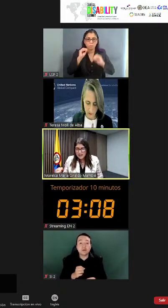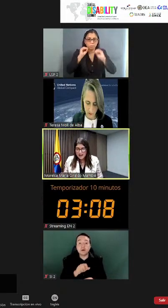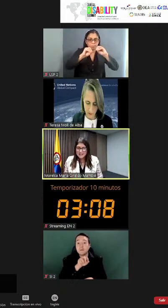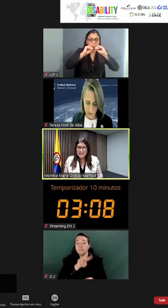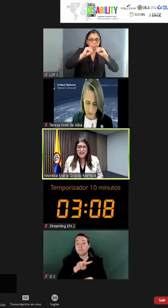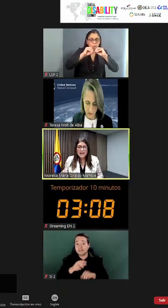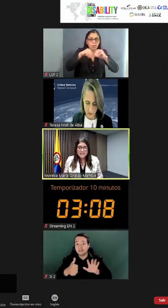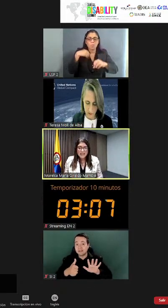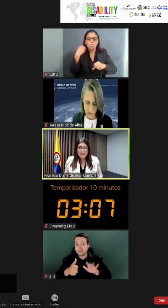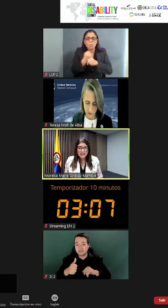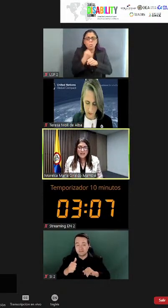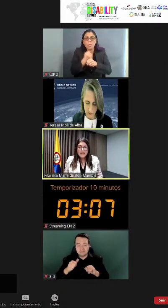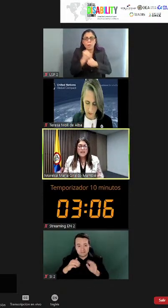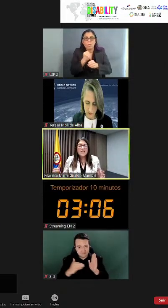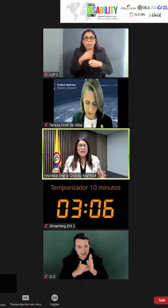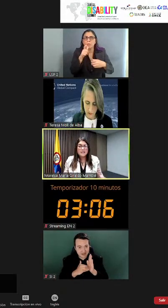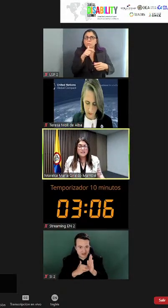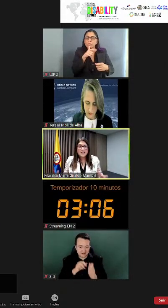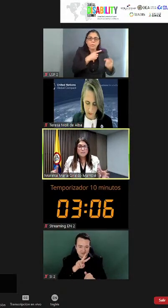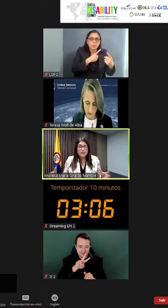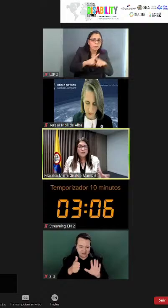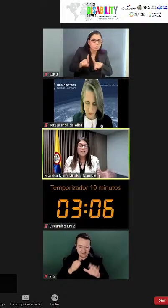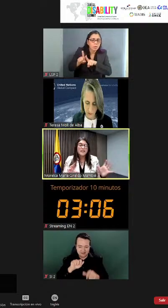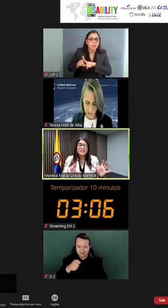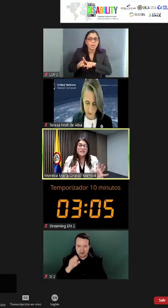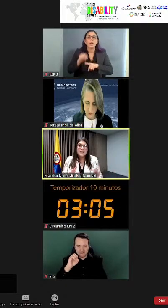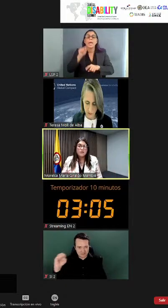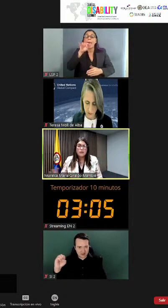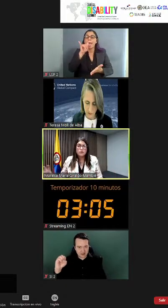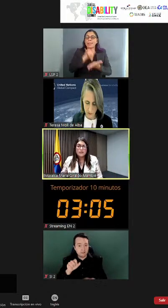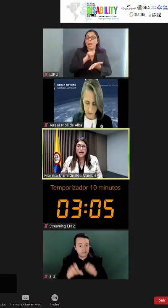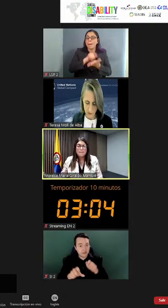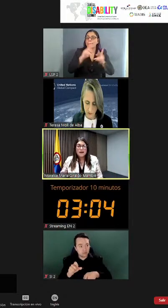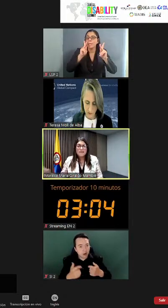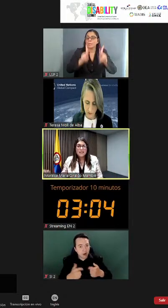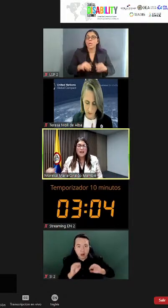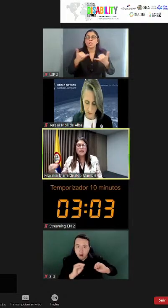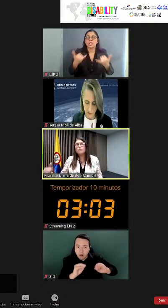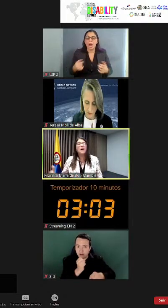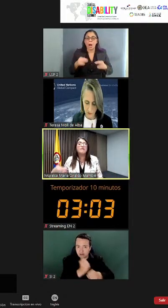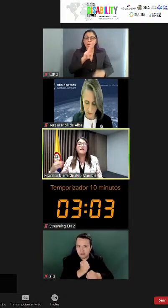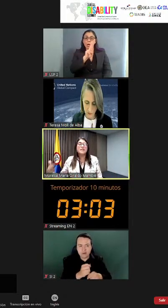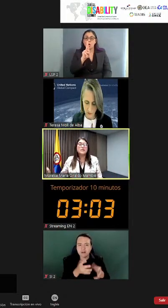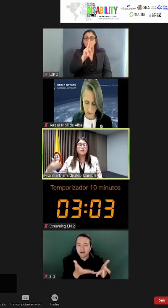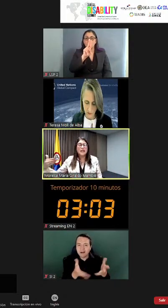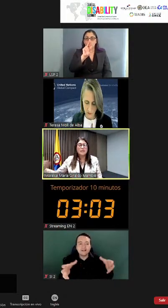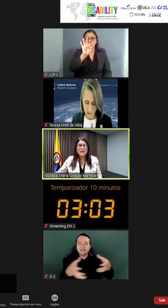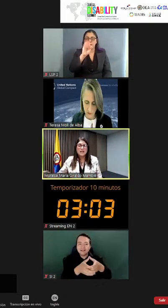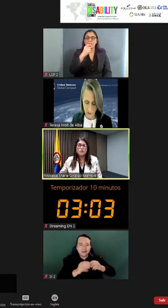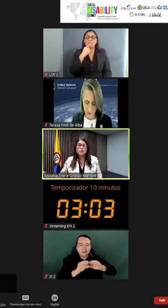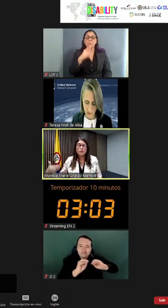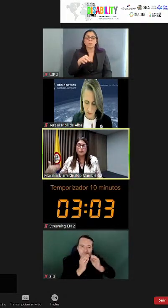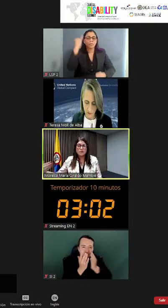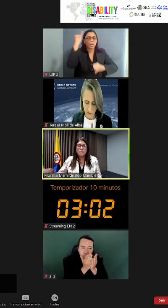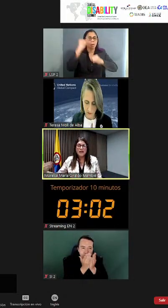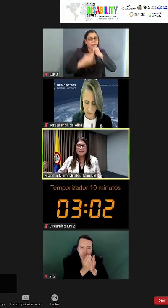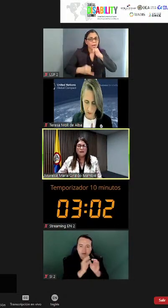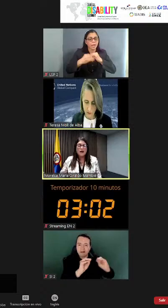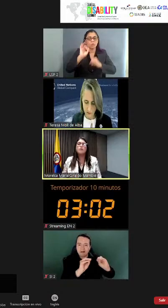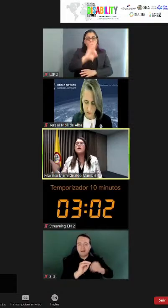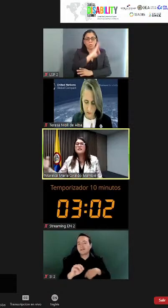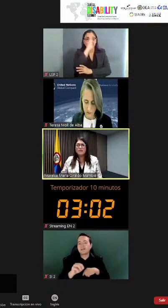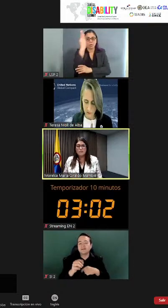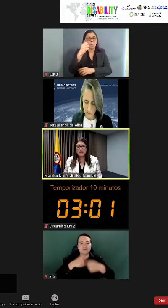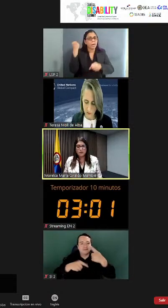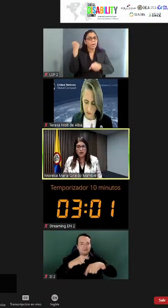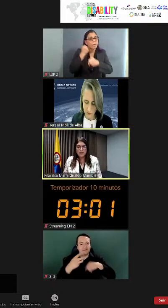been trained for work thanks to the sena and these people are on an employability route once